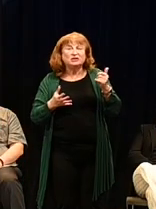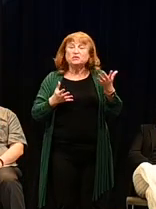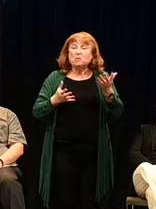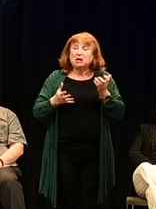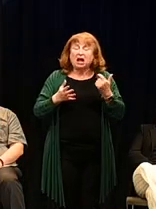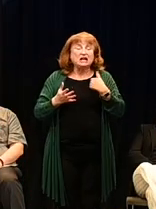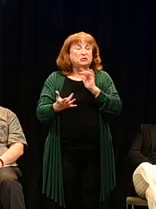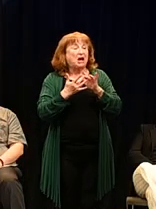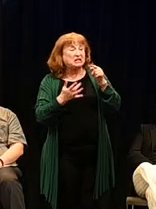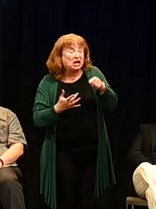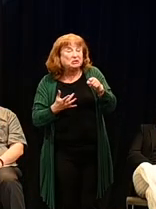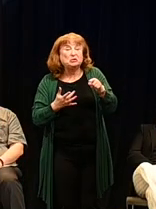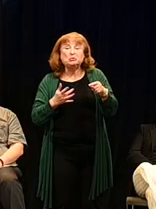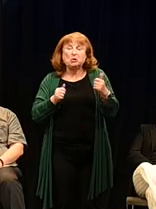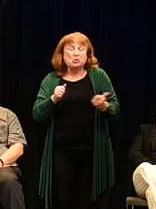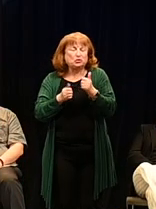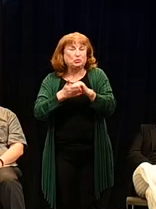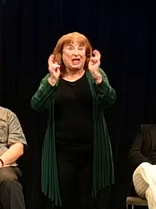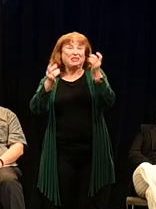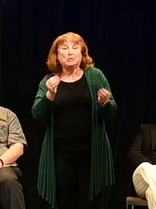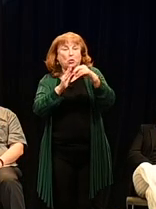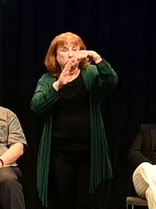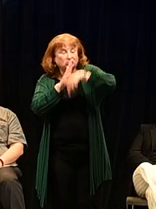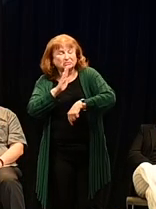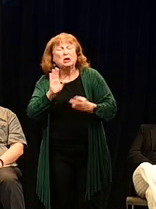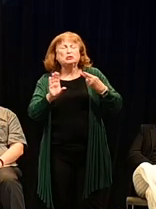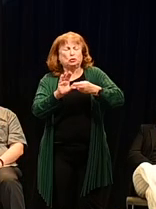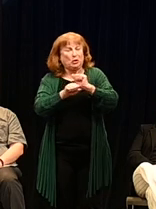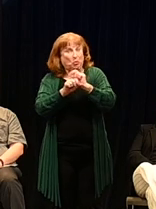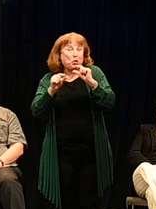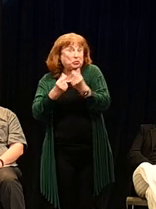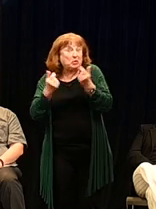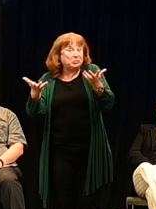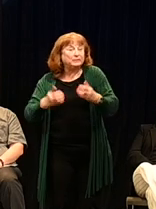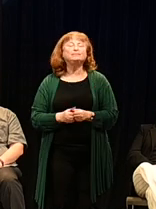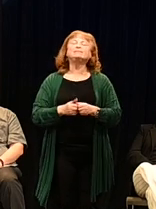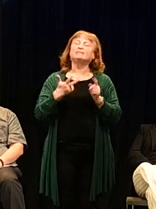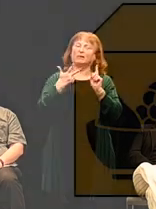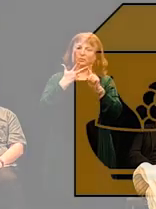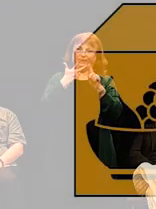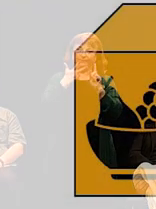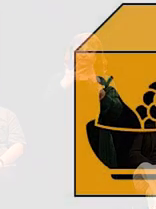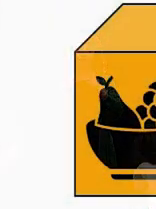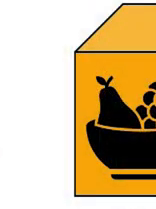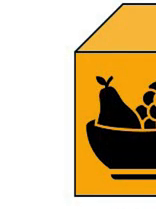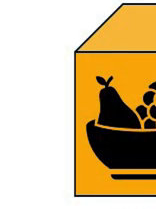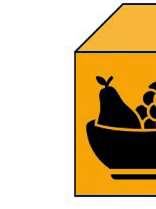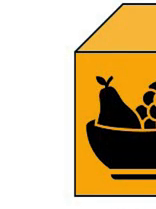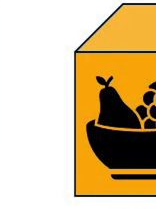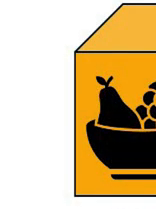to pursue that theme a little bit more and maybe join one of our work groups. Number 3, volunteer